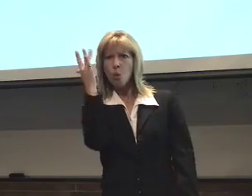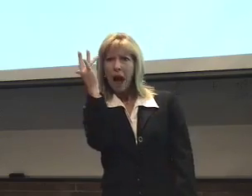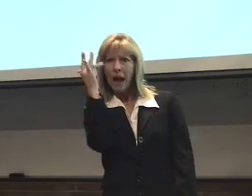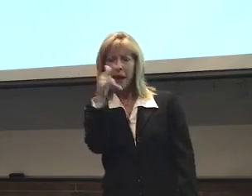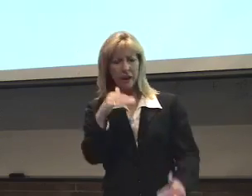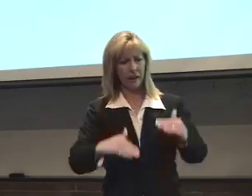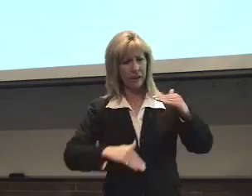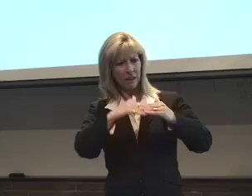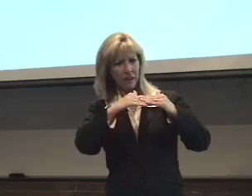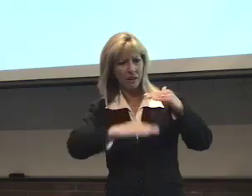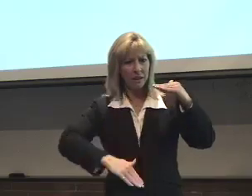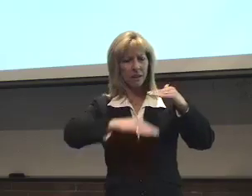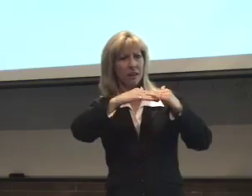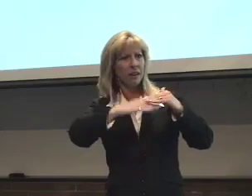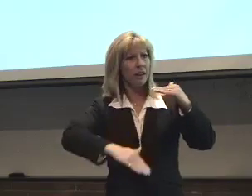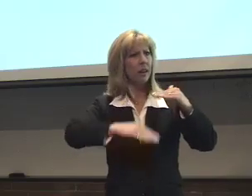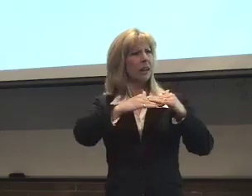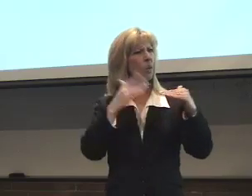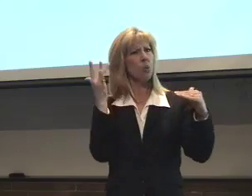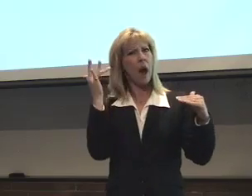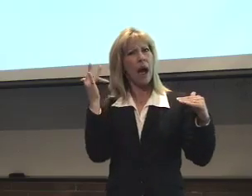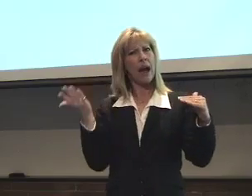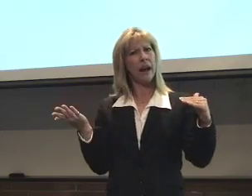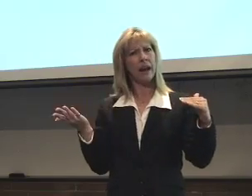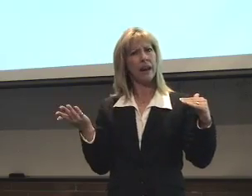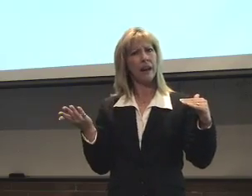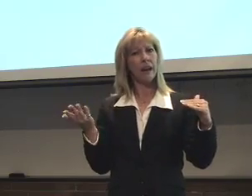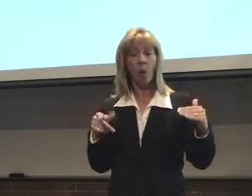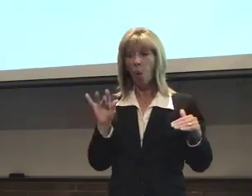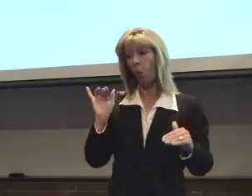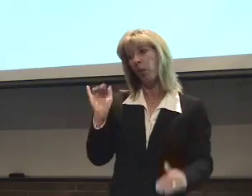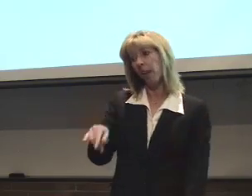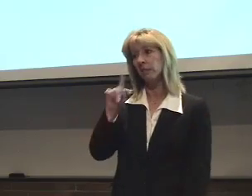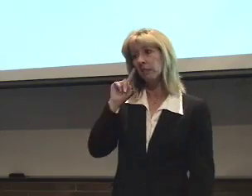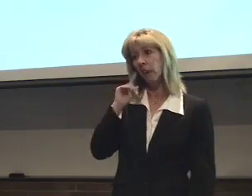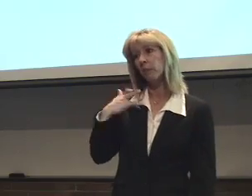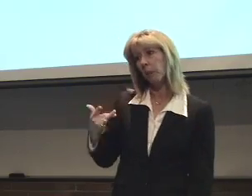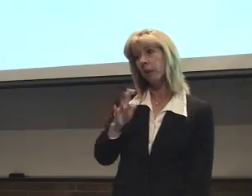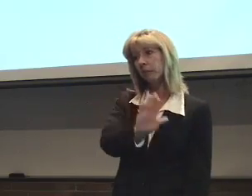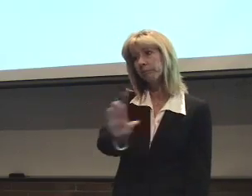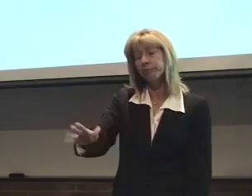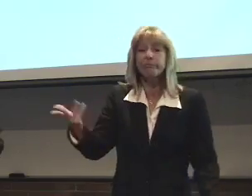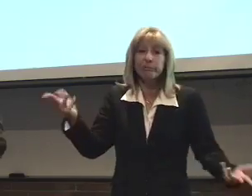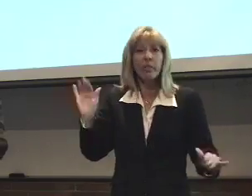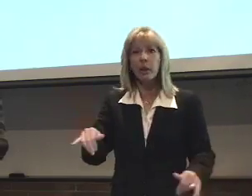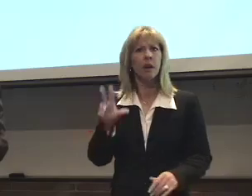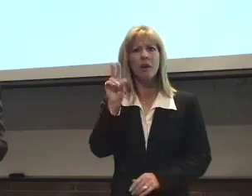it's not just, well, you know, that's how good they get. There are specific reasons, and that's what I want to look at, just a few of them tonight.